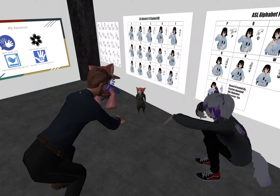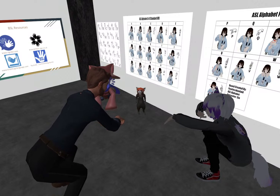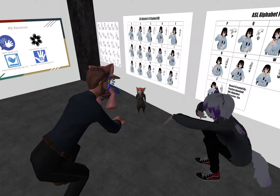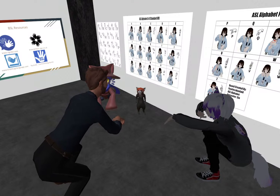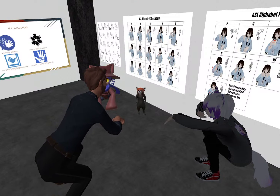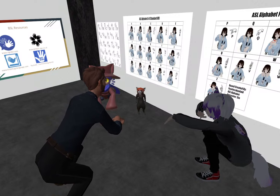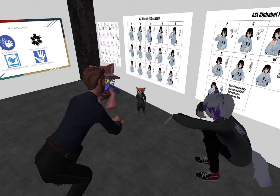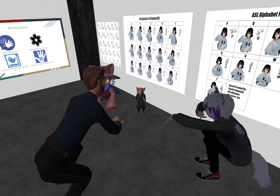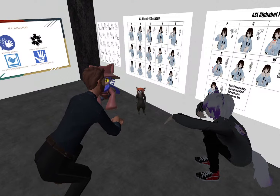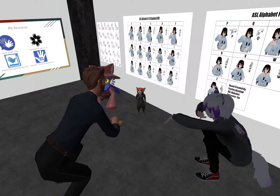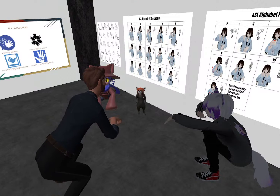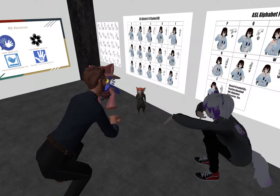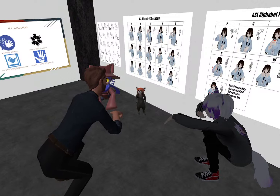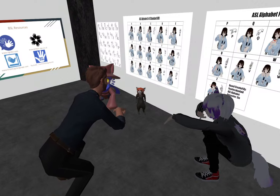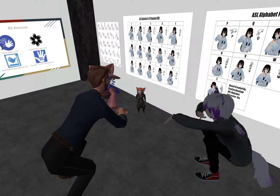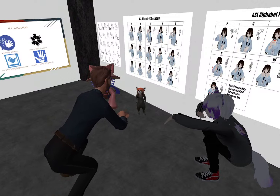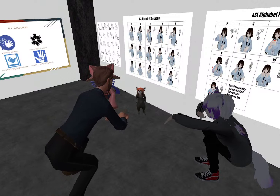are still learning.